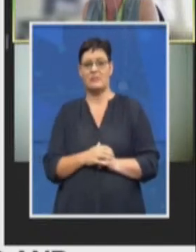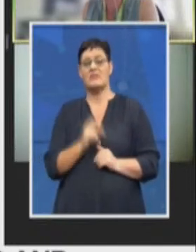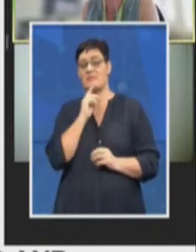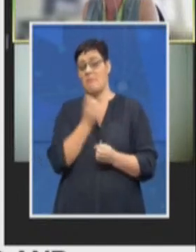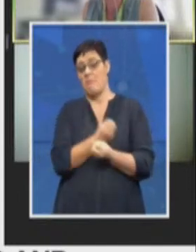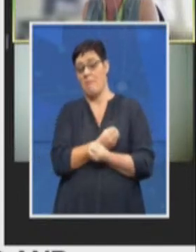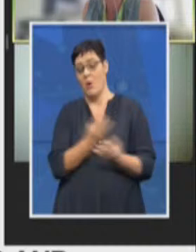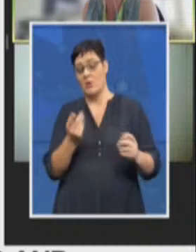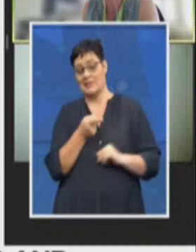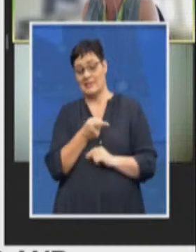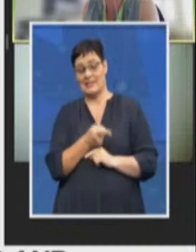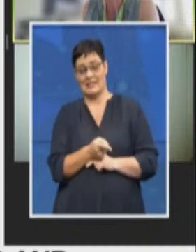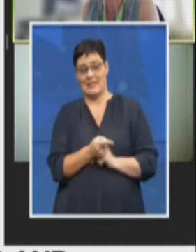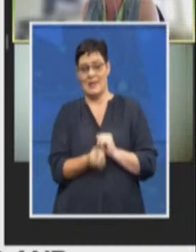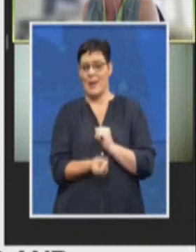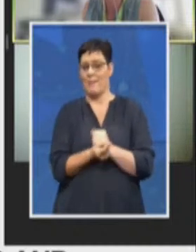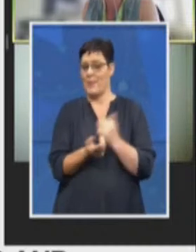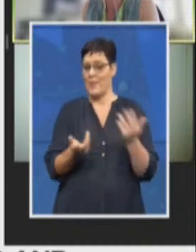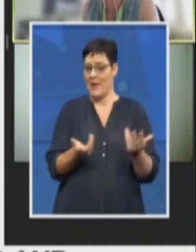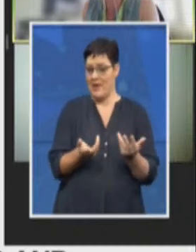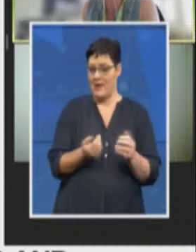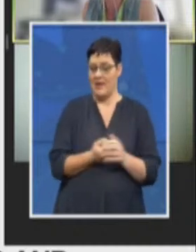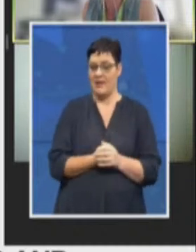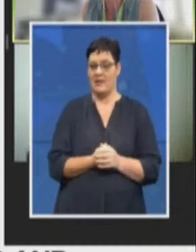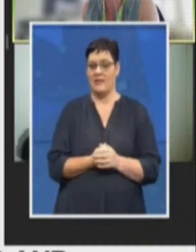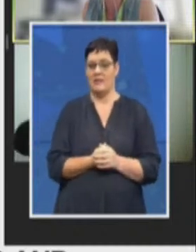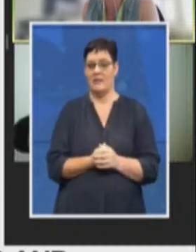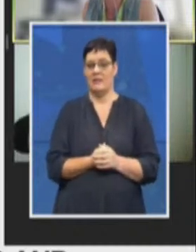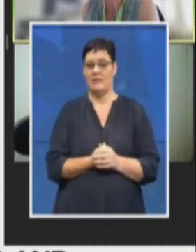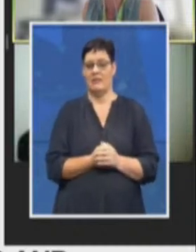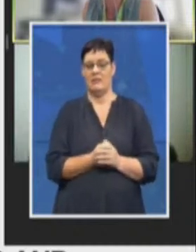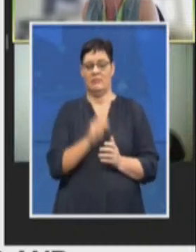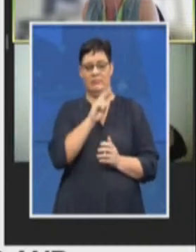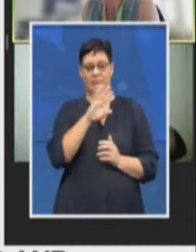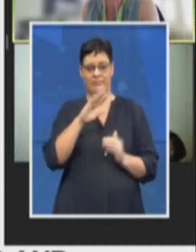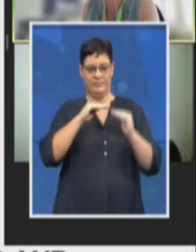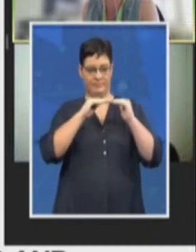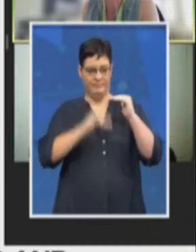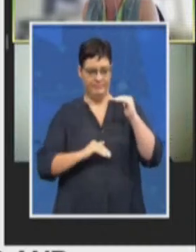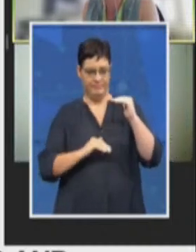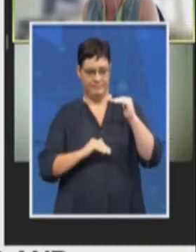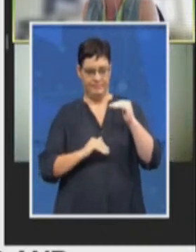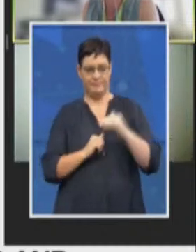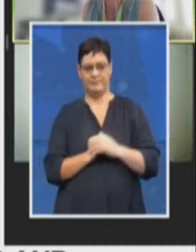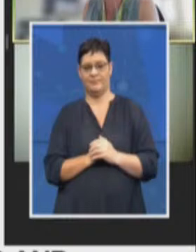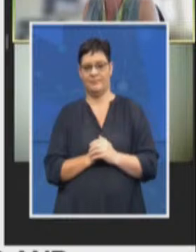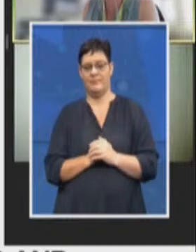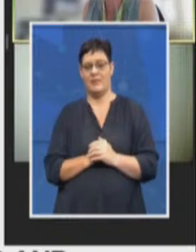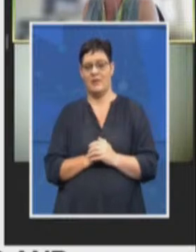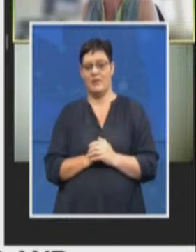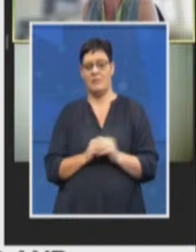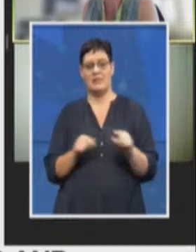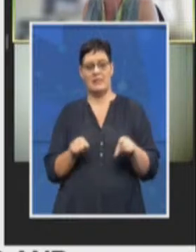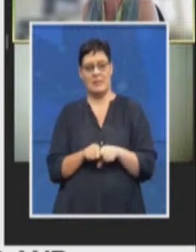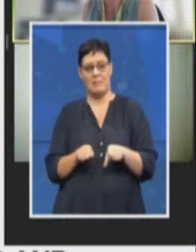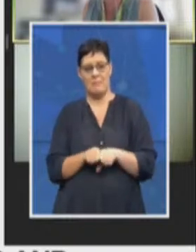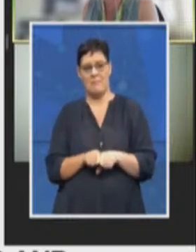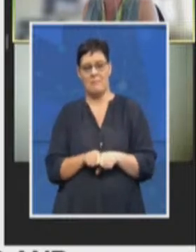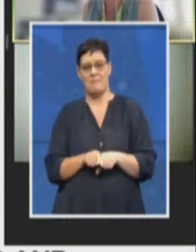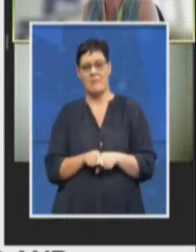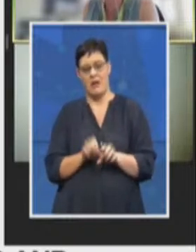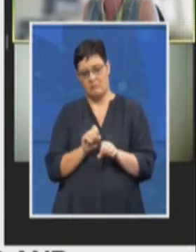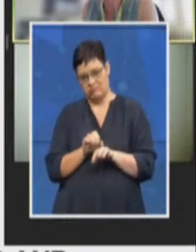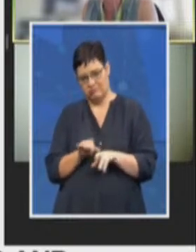the under 25-year-olds, but we do get spread now to the other age groups. And so while the increased number of cases